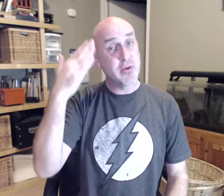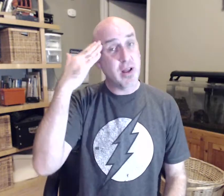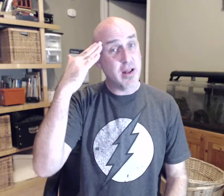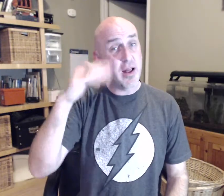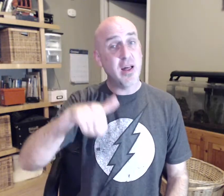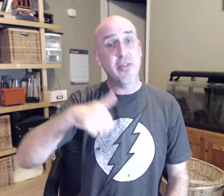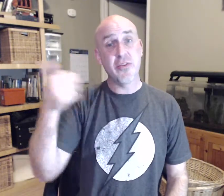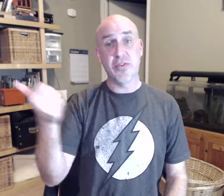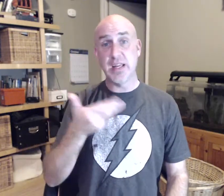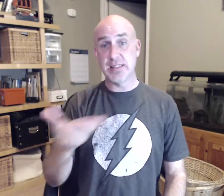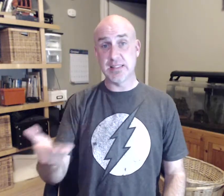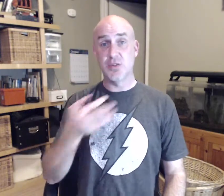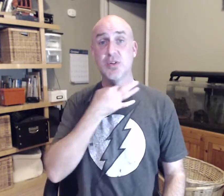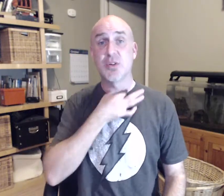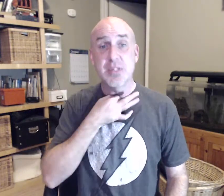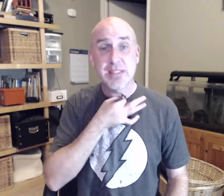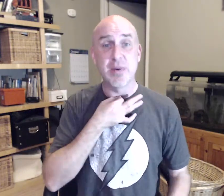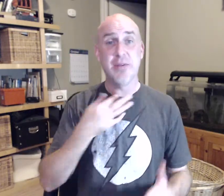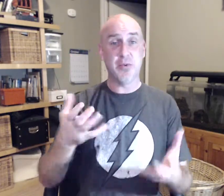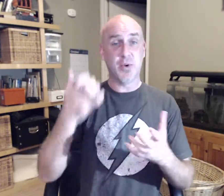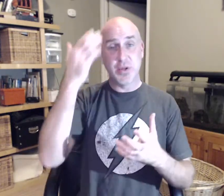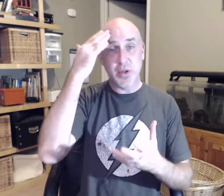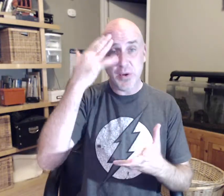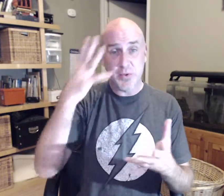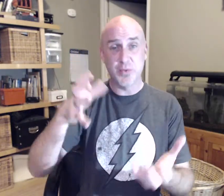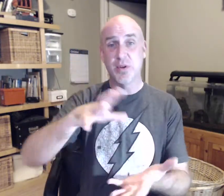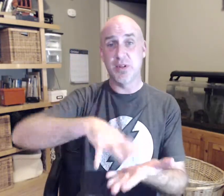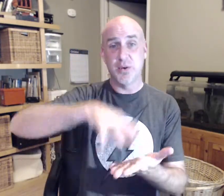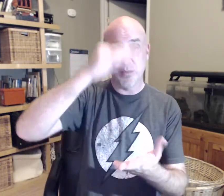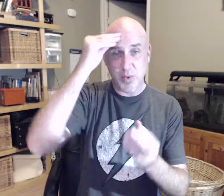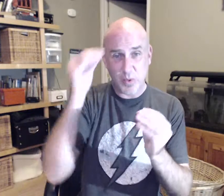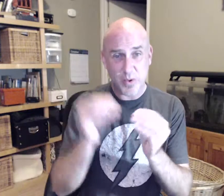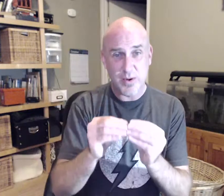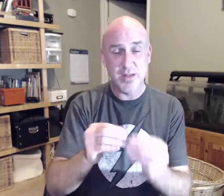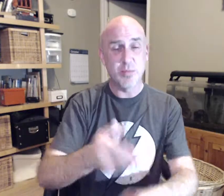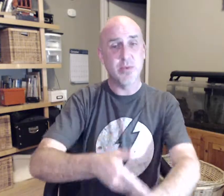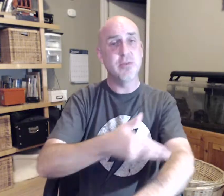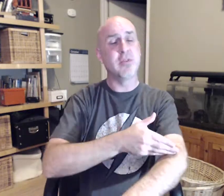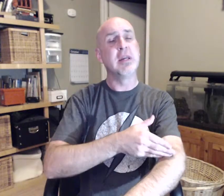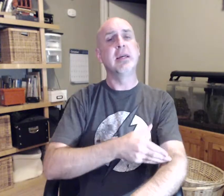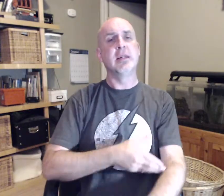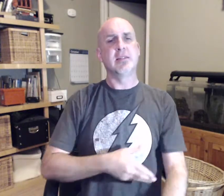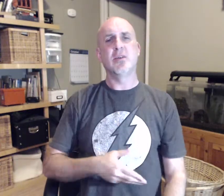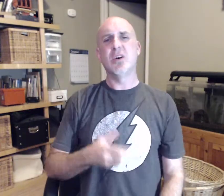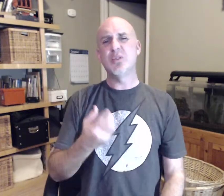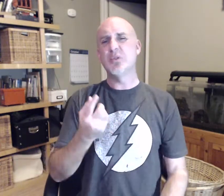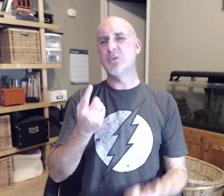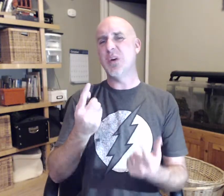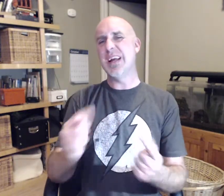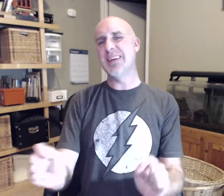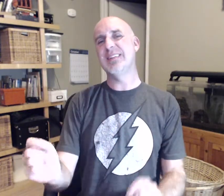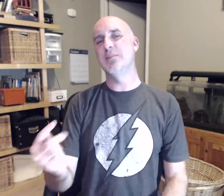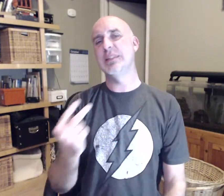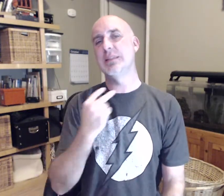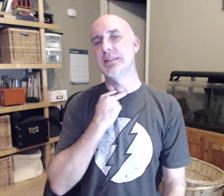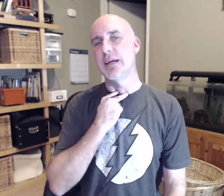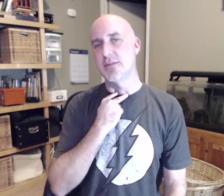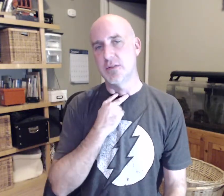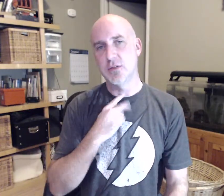are other things that you're curious about and you want to know and you want to learn more and improve. So I'll try not to be stuck for too